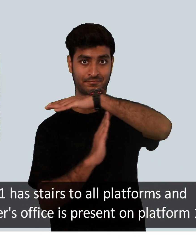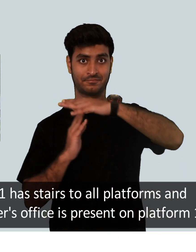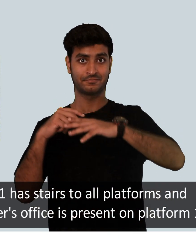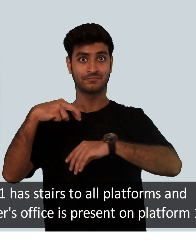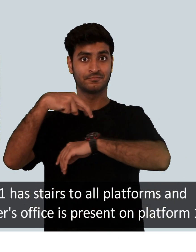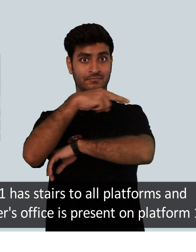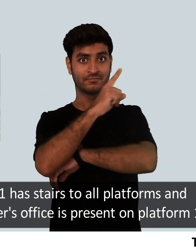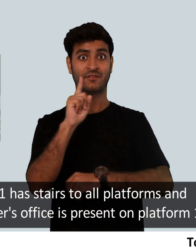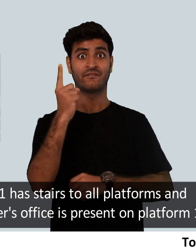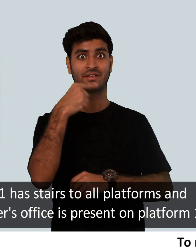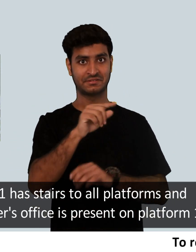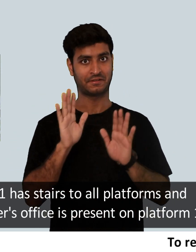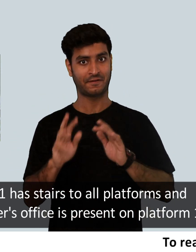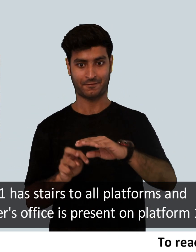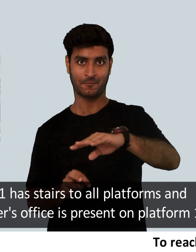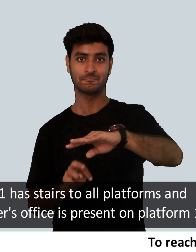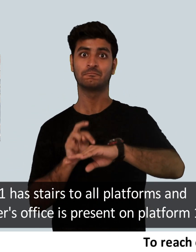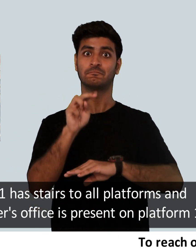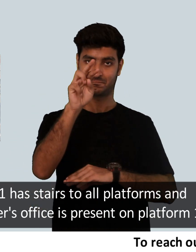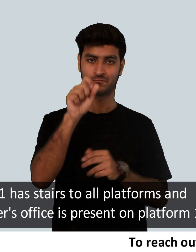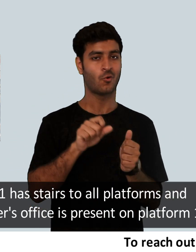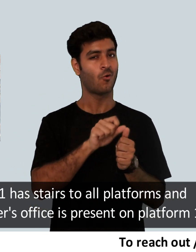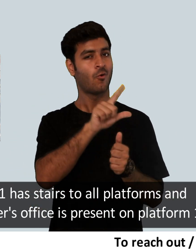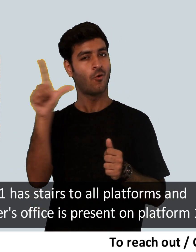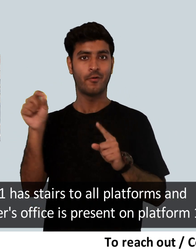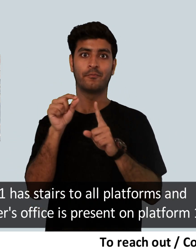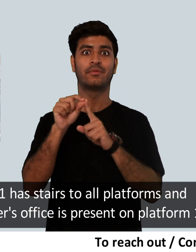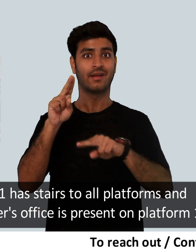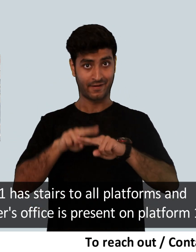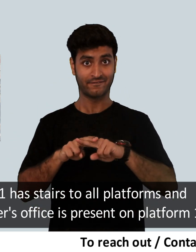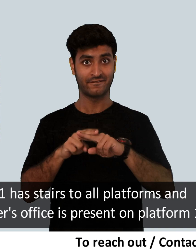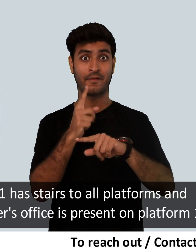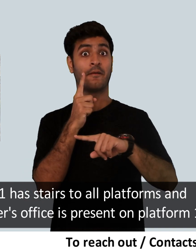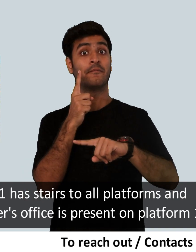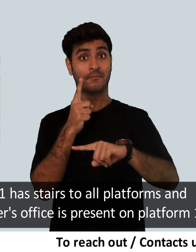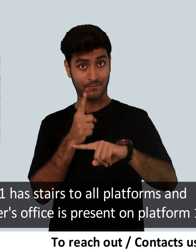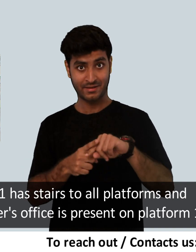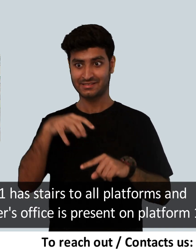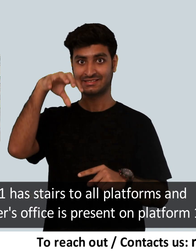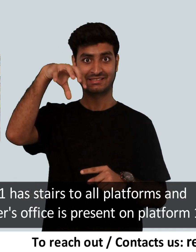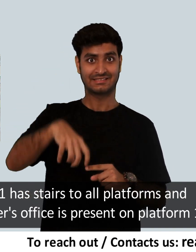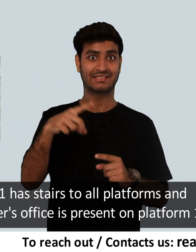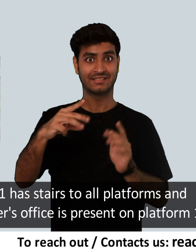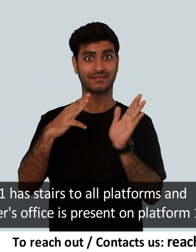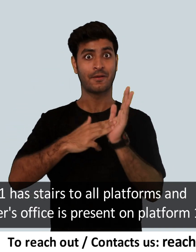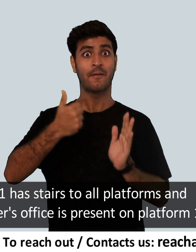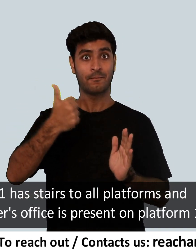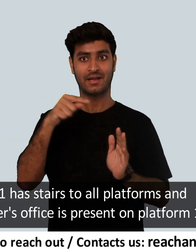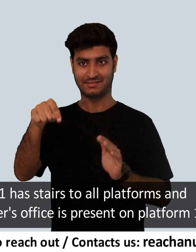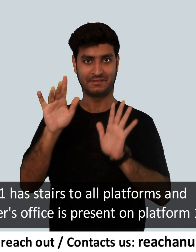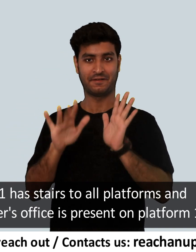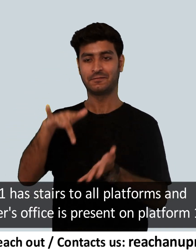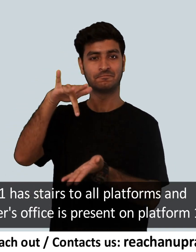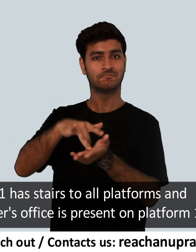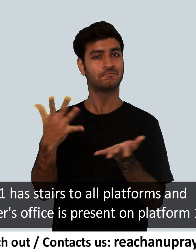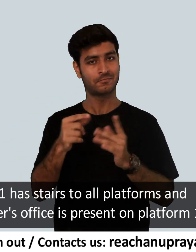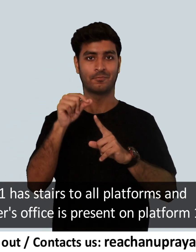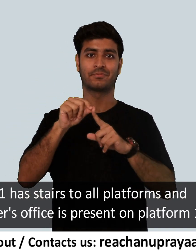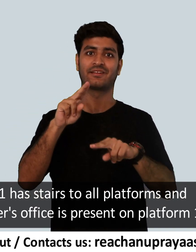Foot-over bridge 1 has stairs to all platforms. The station manager's office is present on platform 1.